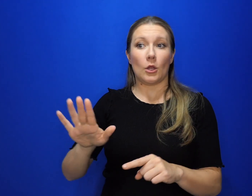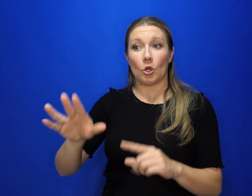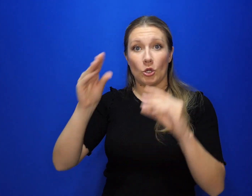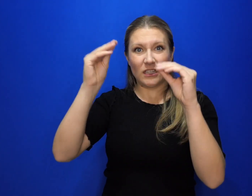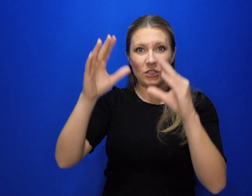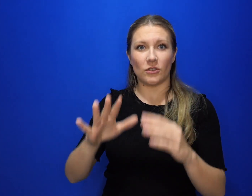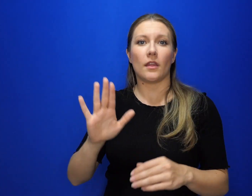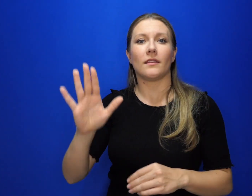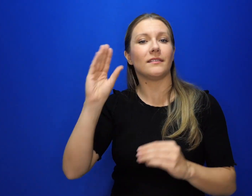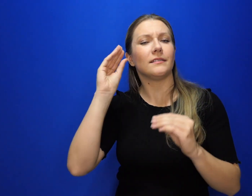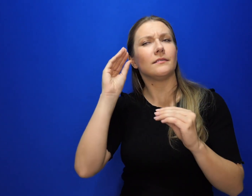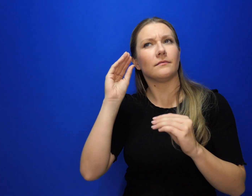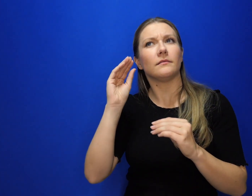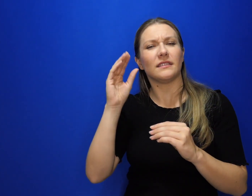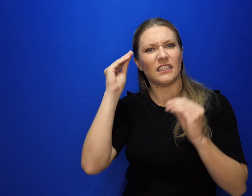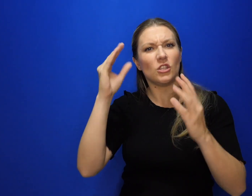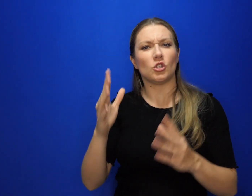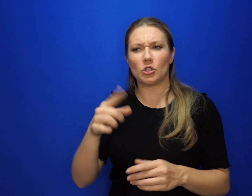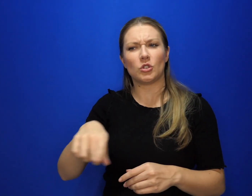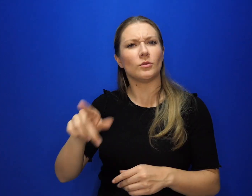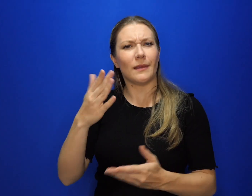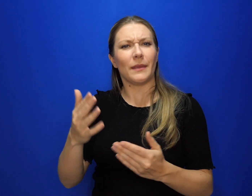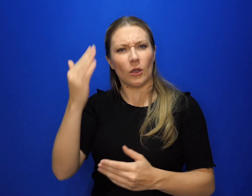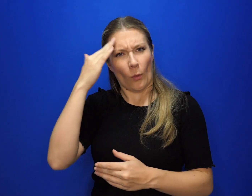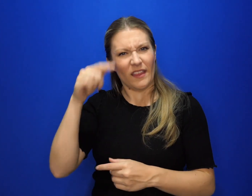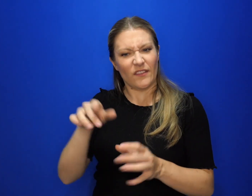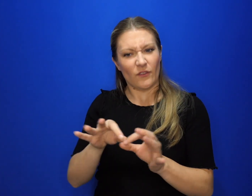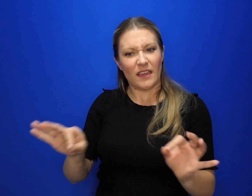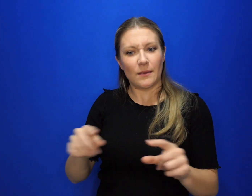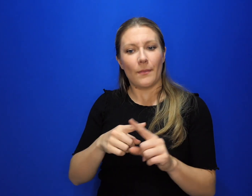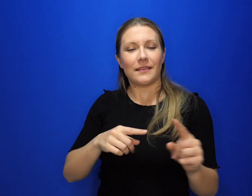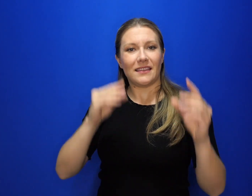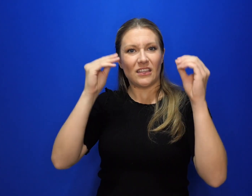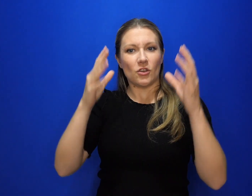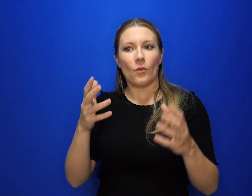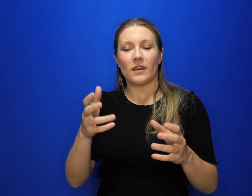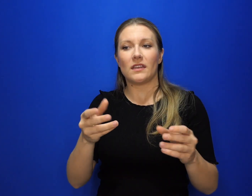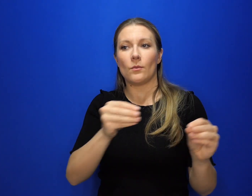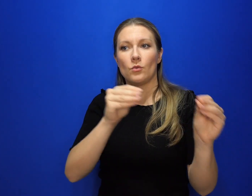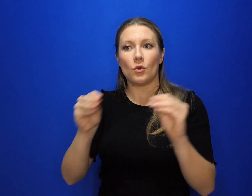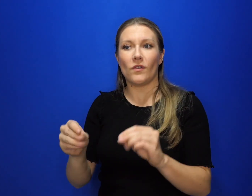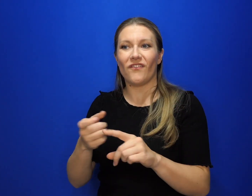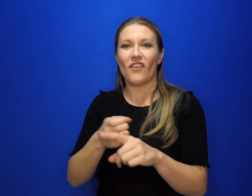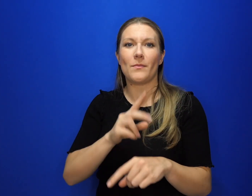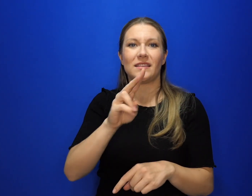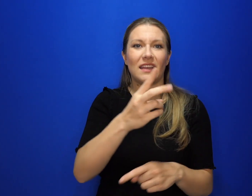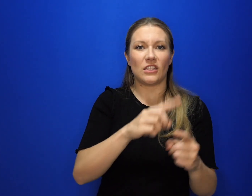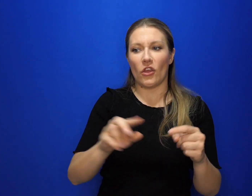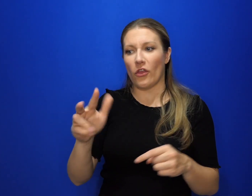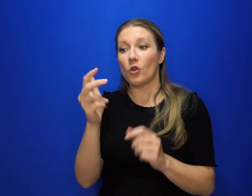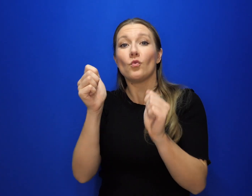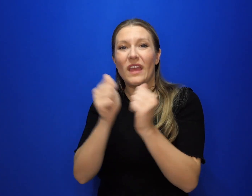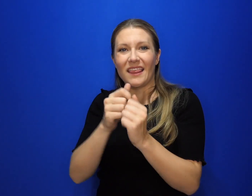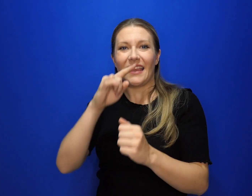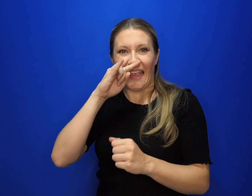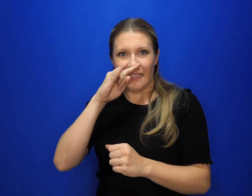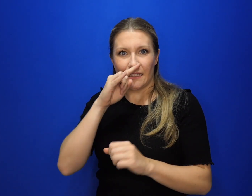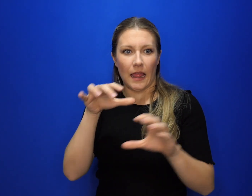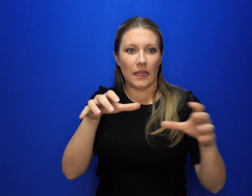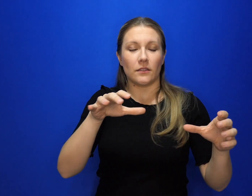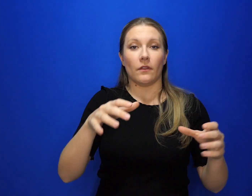that her teacher, and teachers will know this phrase, I don't know what it is, but her teacher wanted to move from second grade to third grade with the